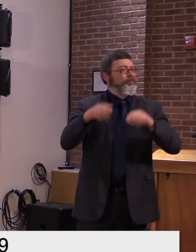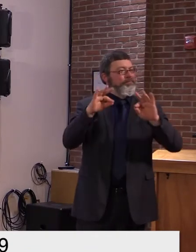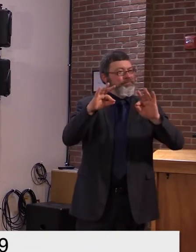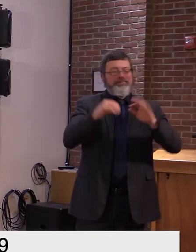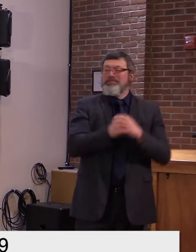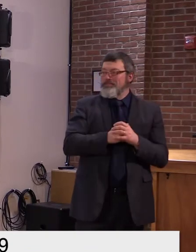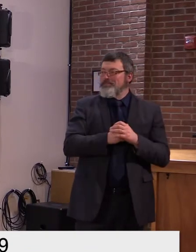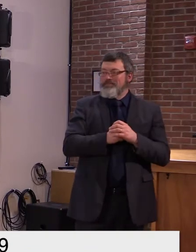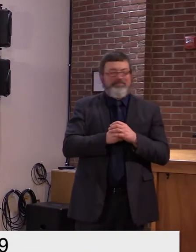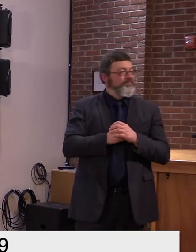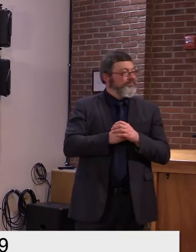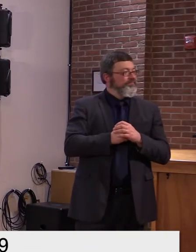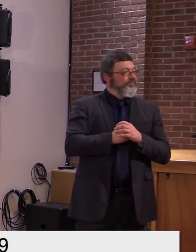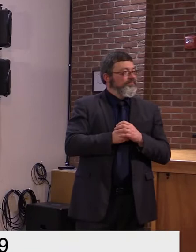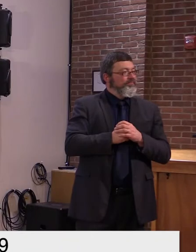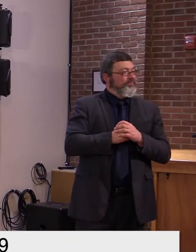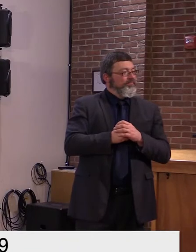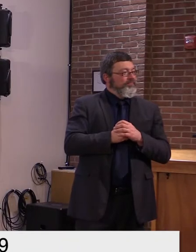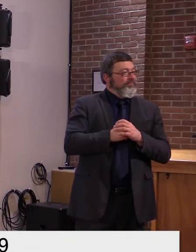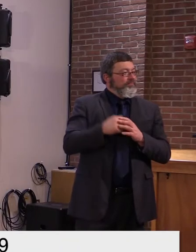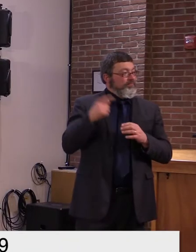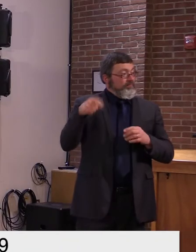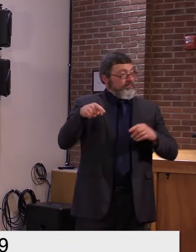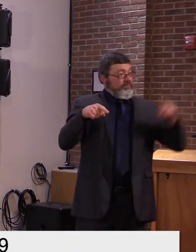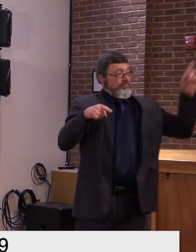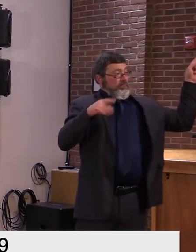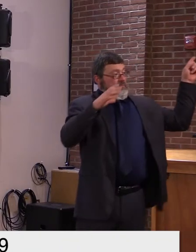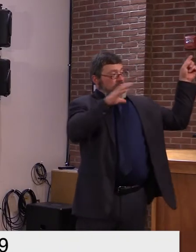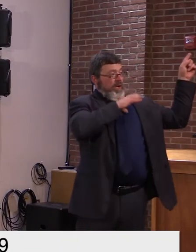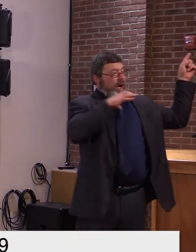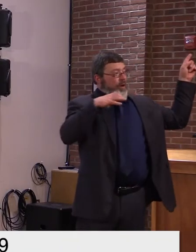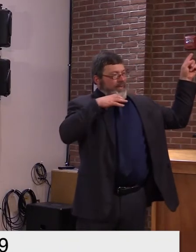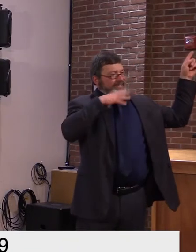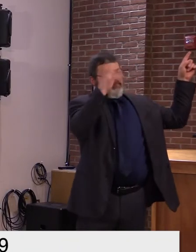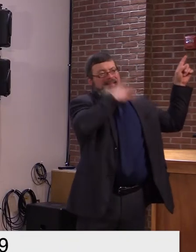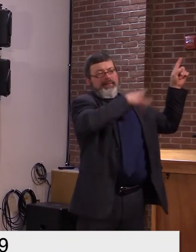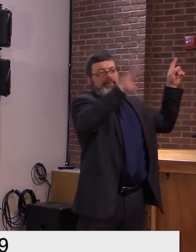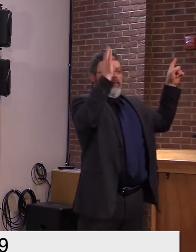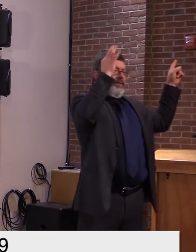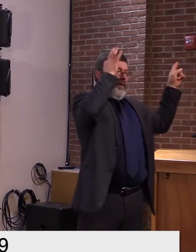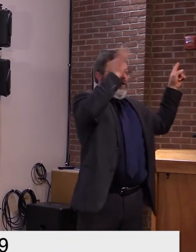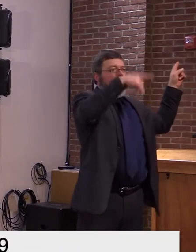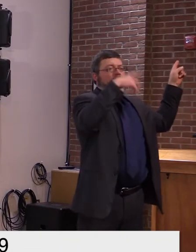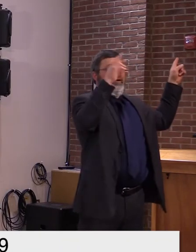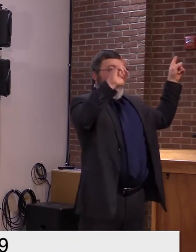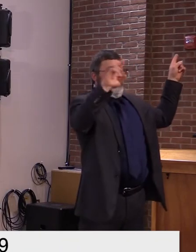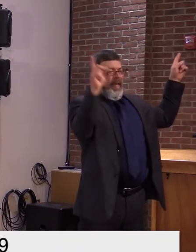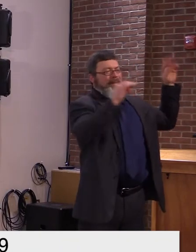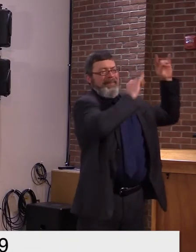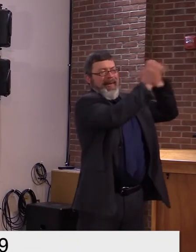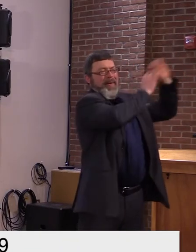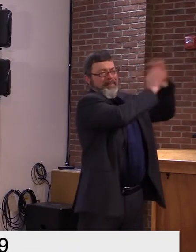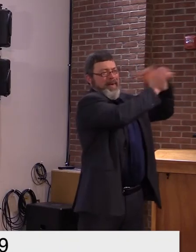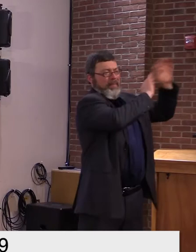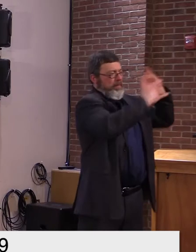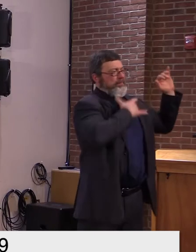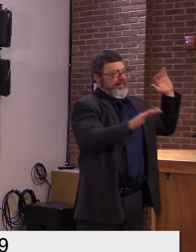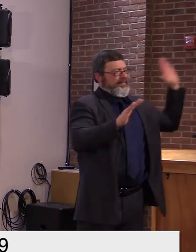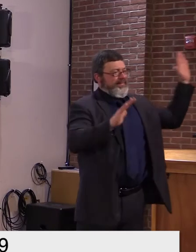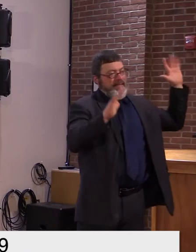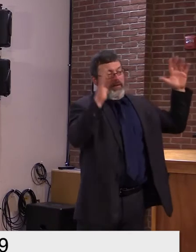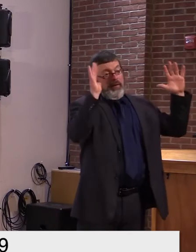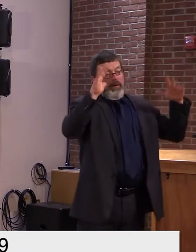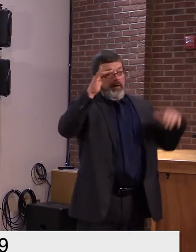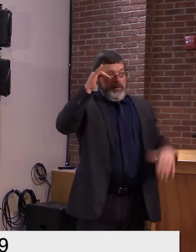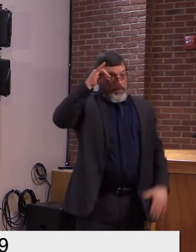House always seems to be feuding and not much you're getting done in a timely fashion. Obviously, the long delay in